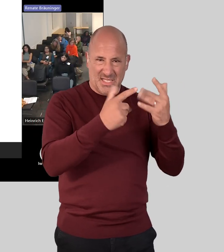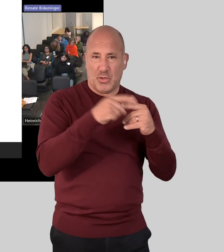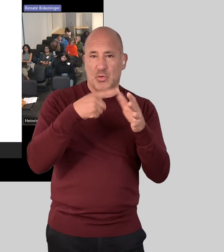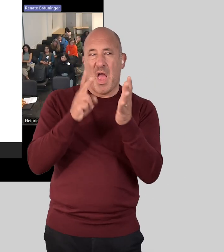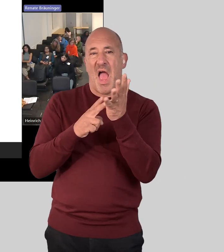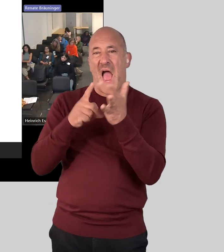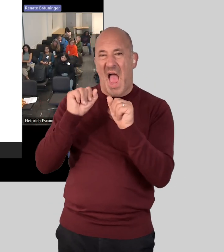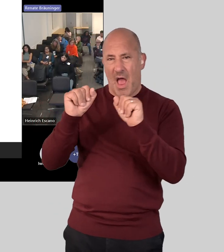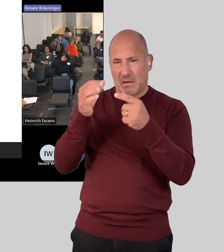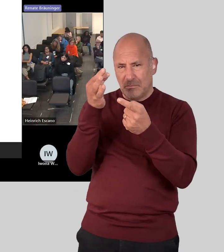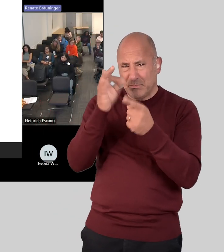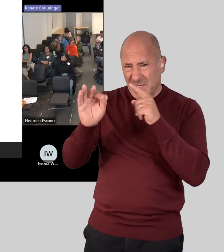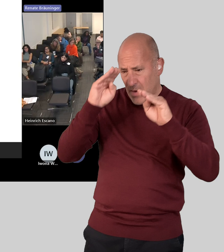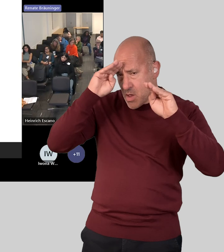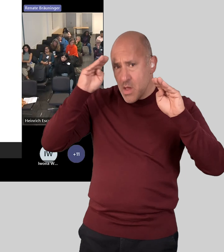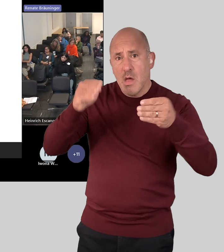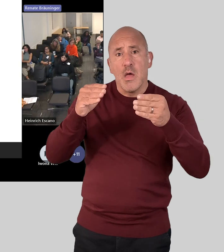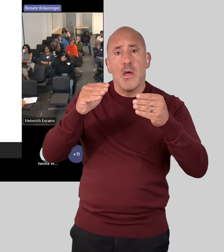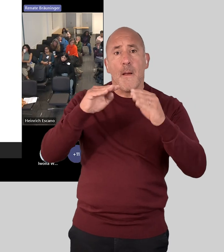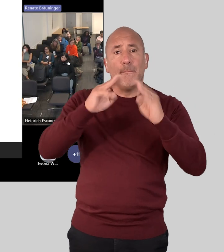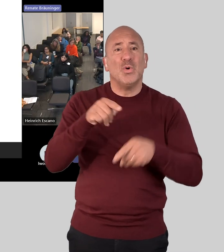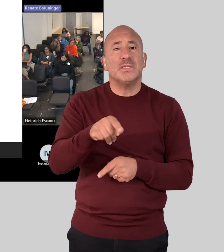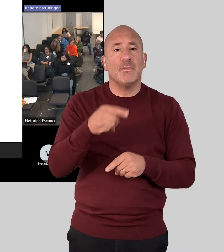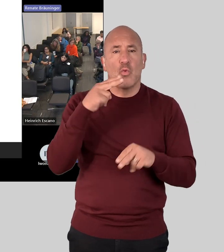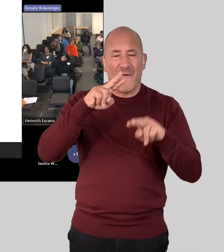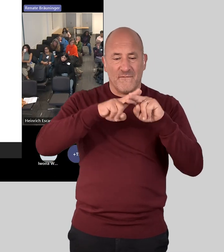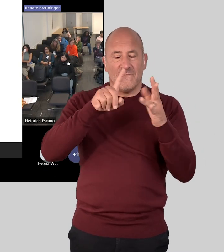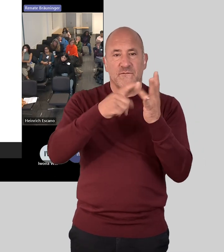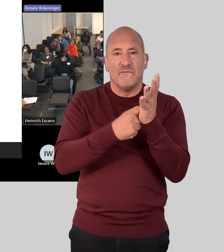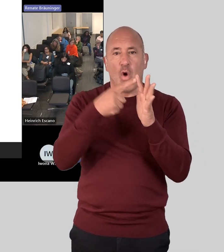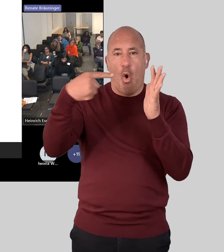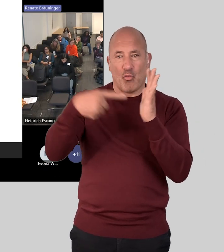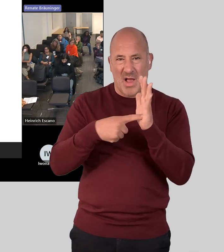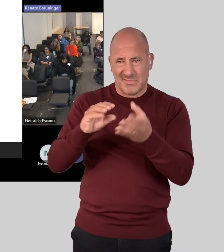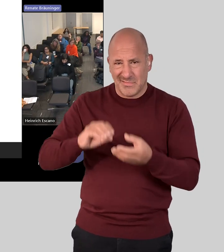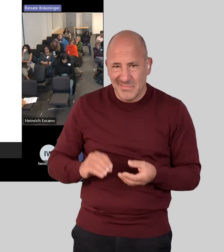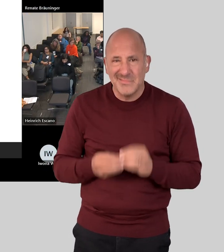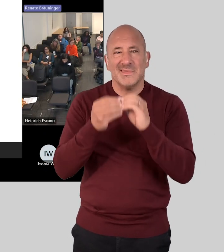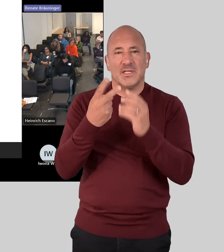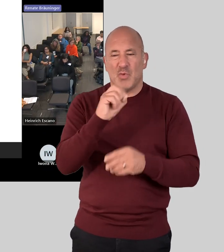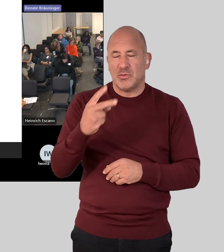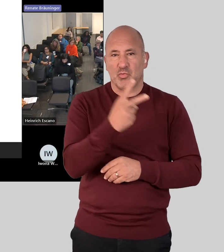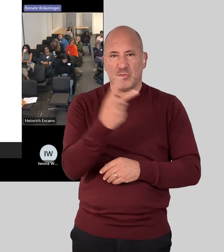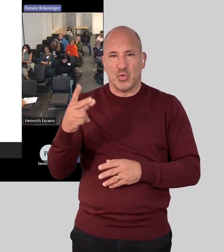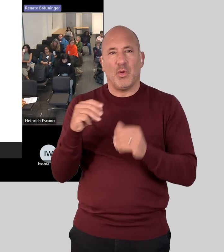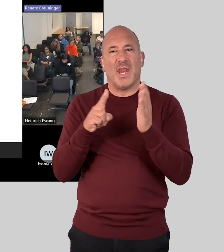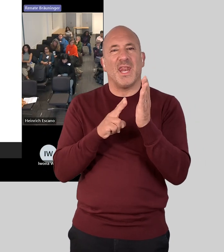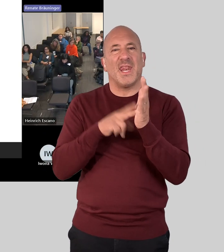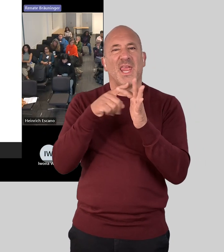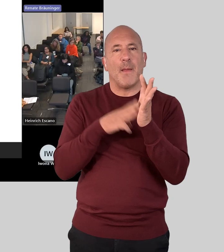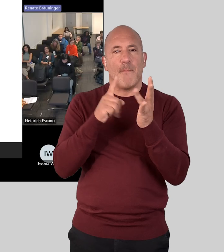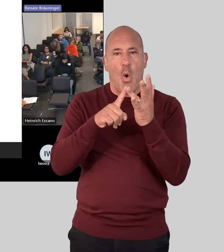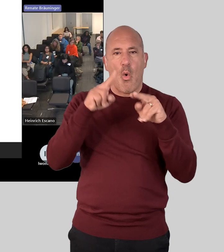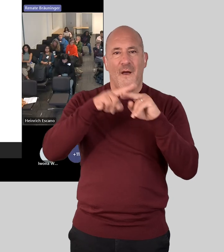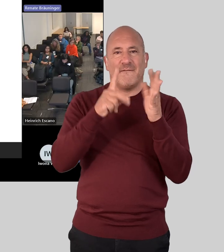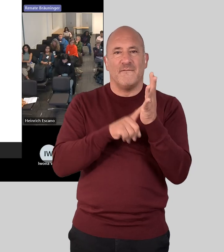in 2018, and the Keersmaeker's site-specific museum's piece, Forêt, which